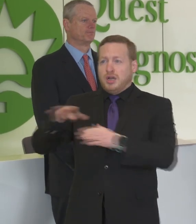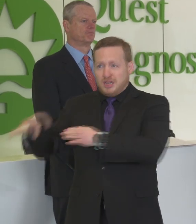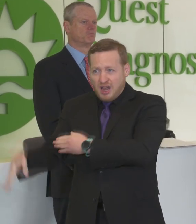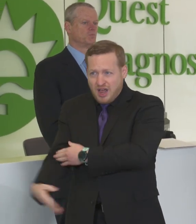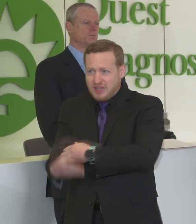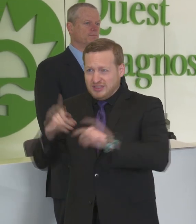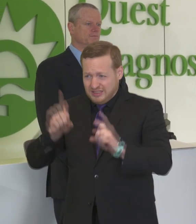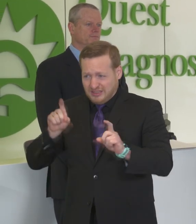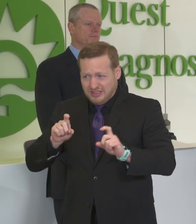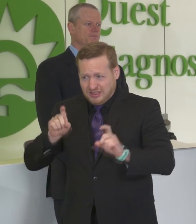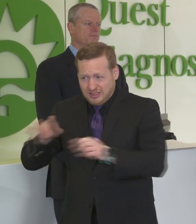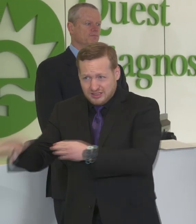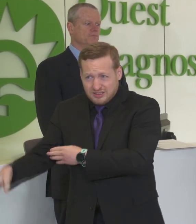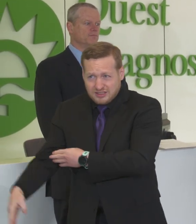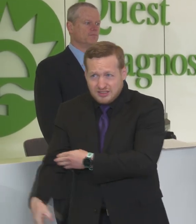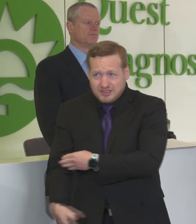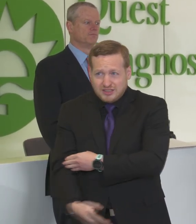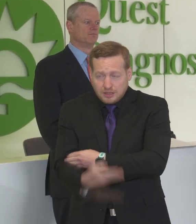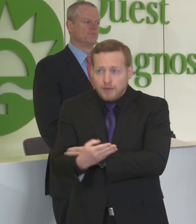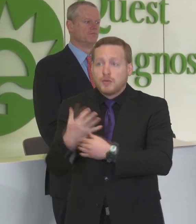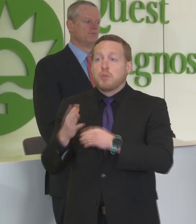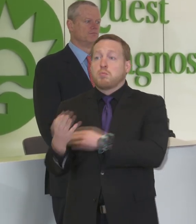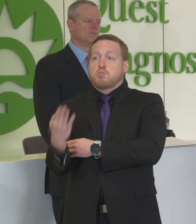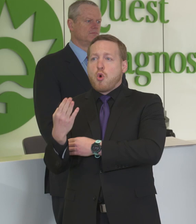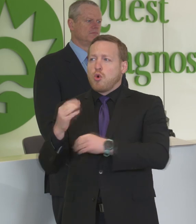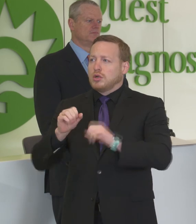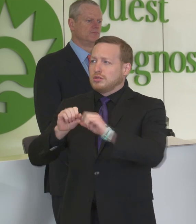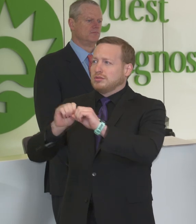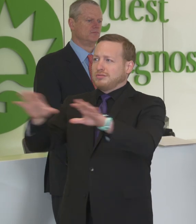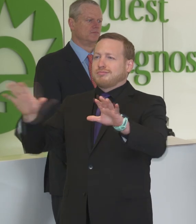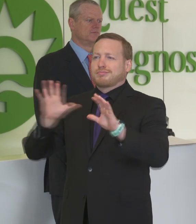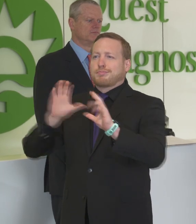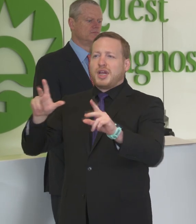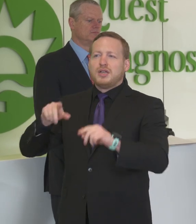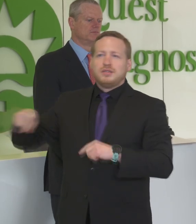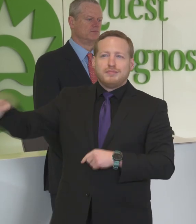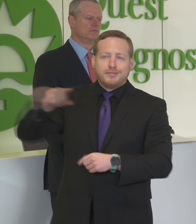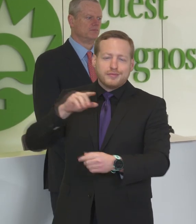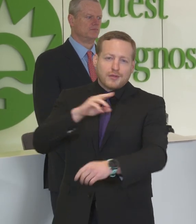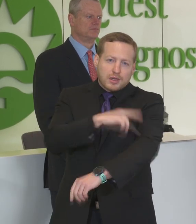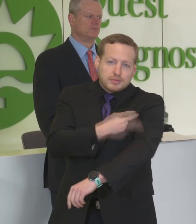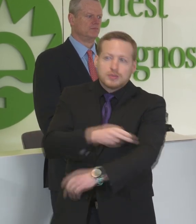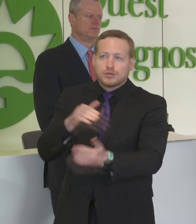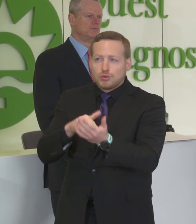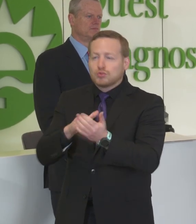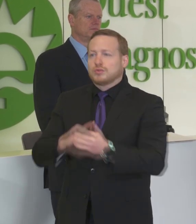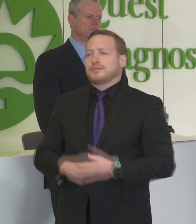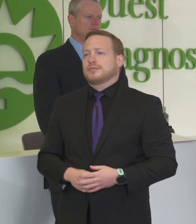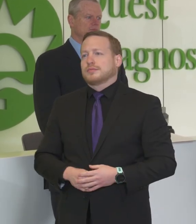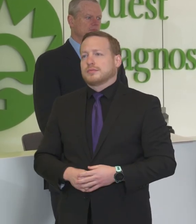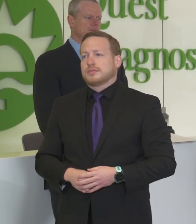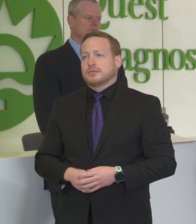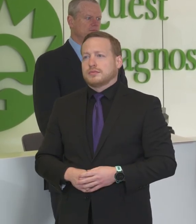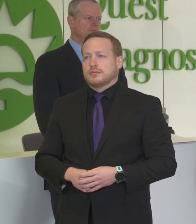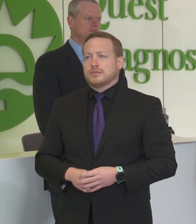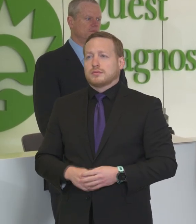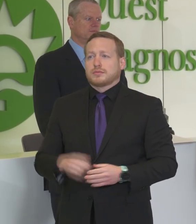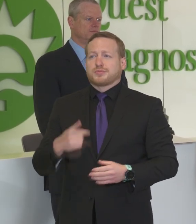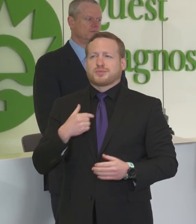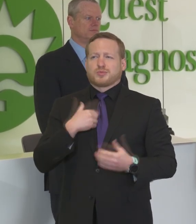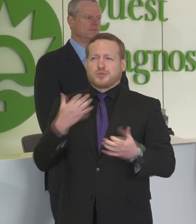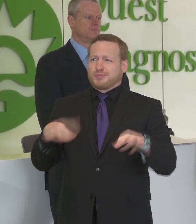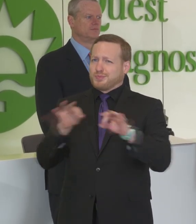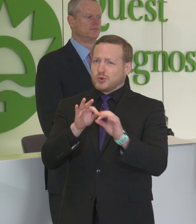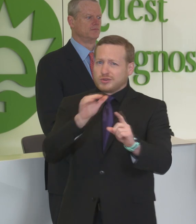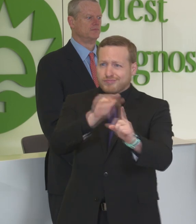the night in order to turn it around. Just to remind people of where we were, so at the beginning of this, only